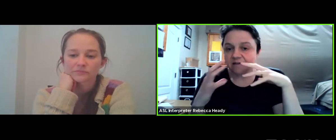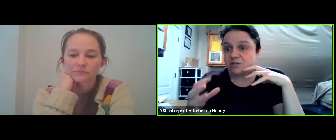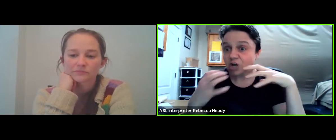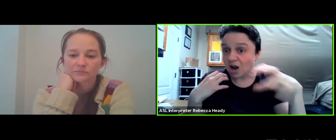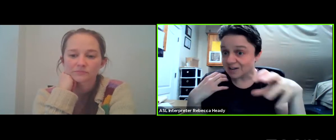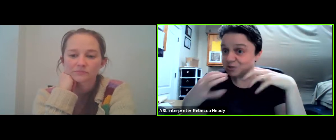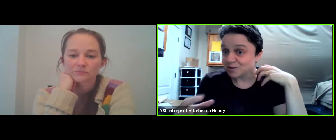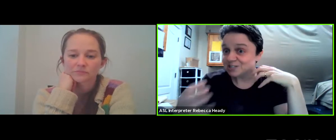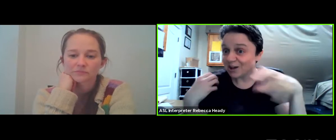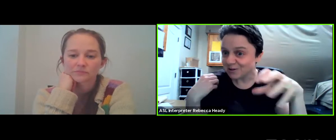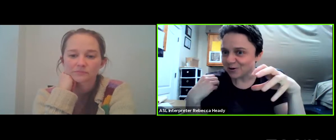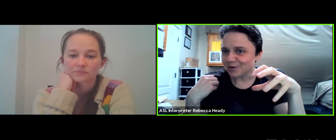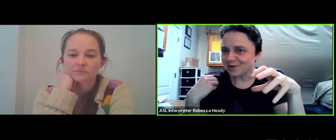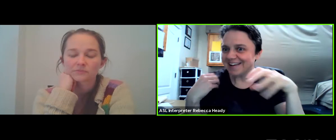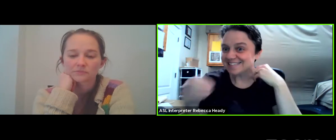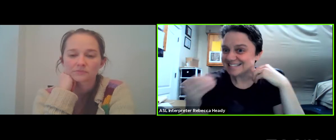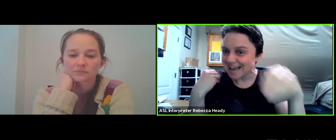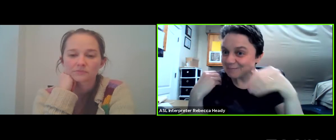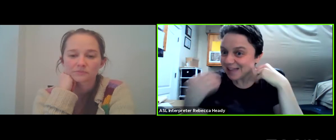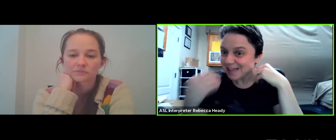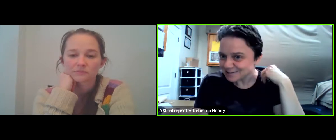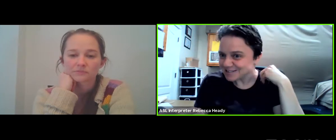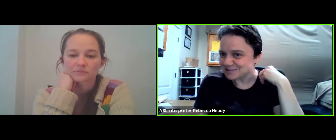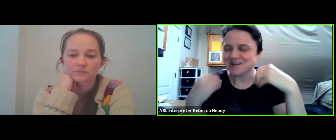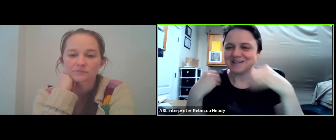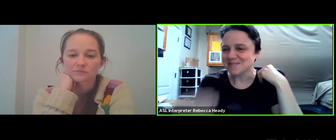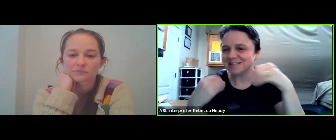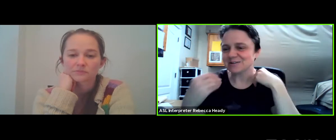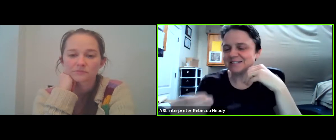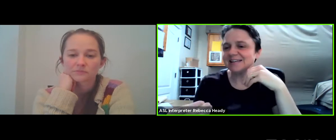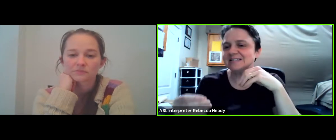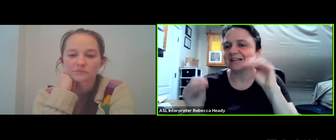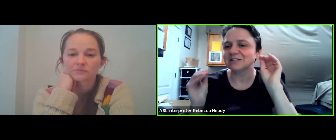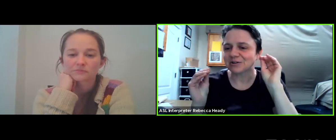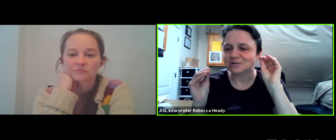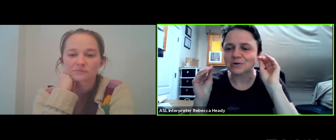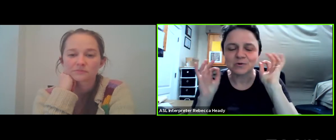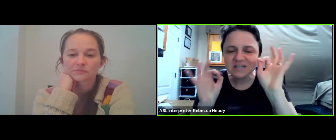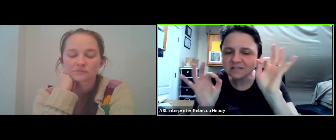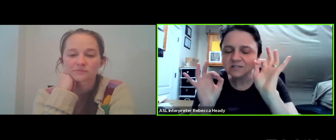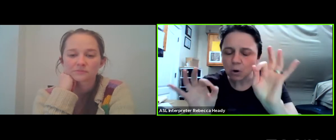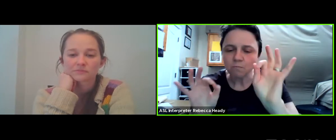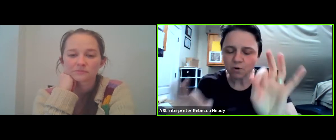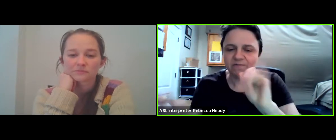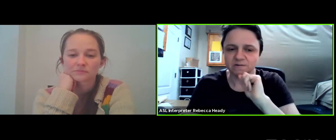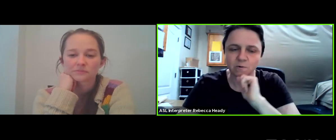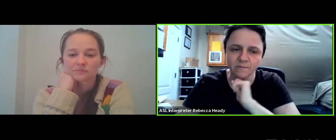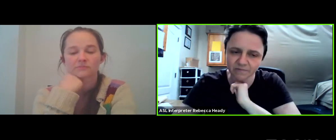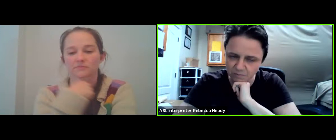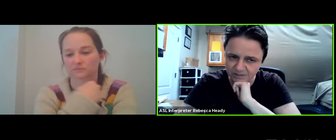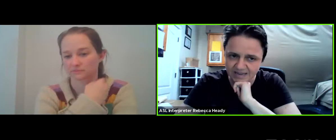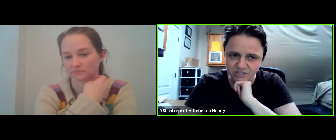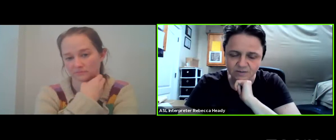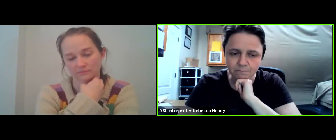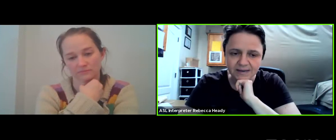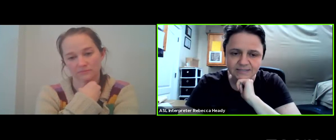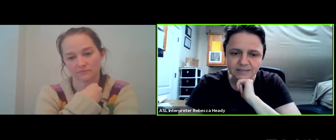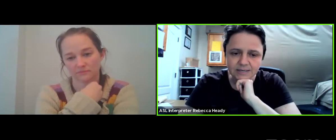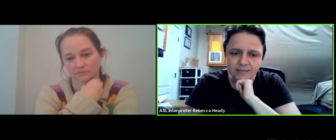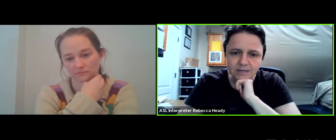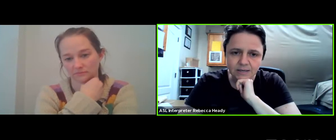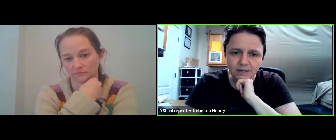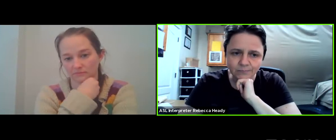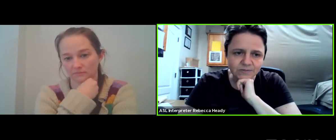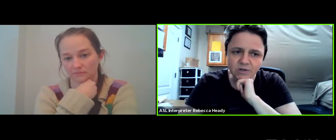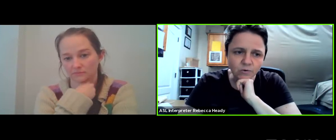obviously, even talking to each other in the same language, we can misunderstand each other. So there is no perfect form of communication,